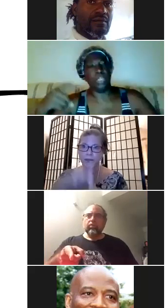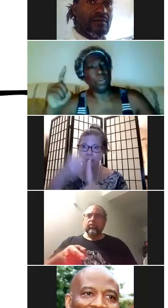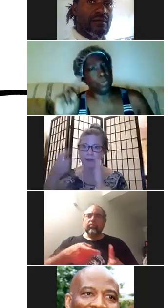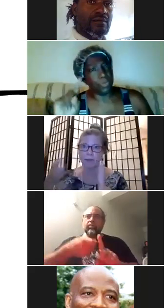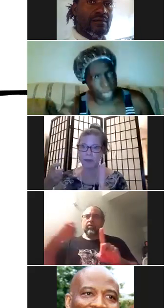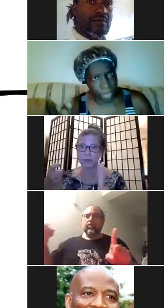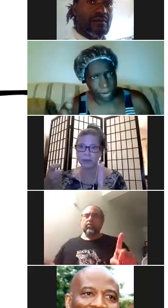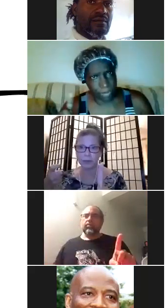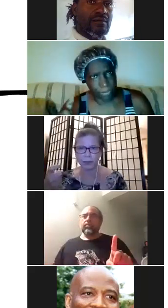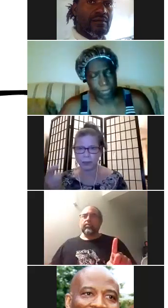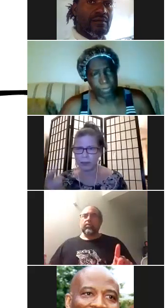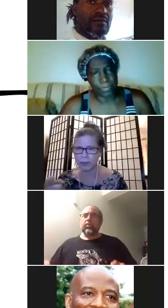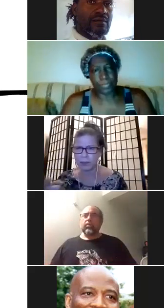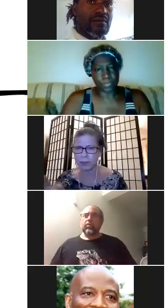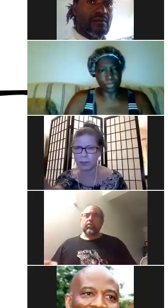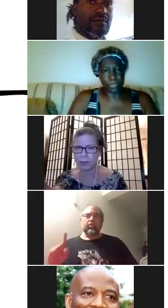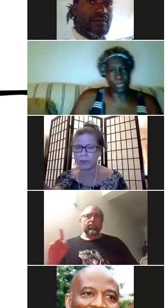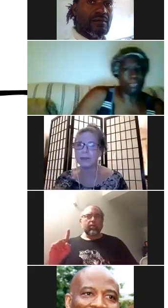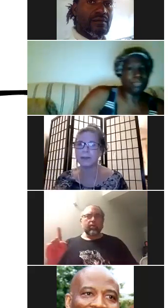from where?